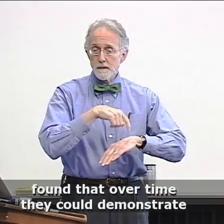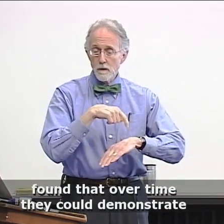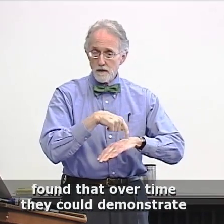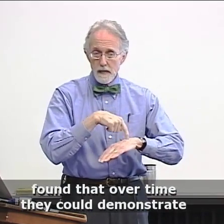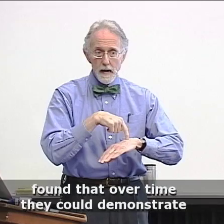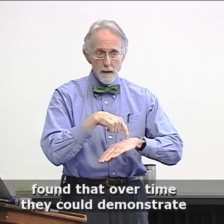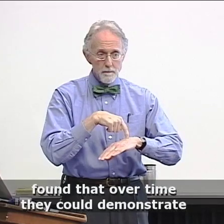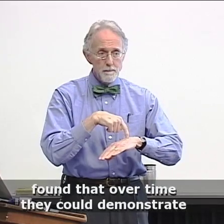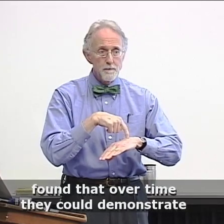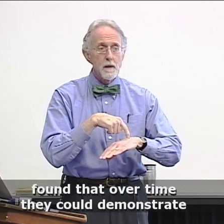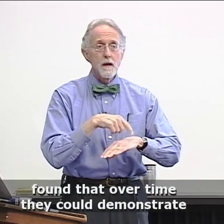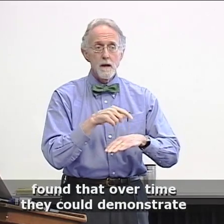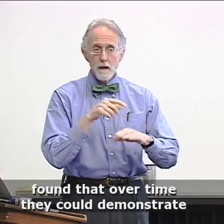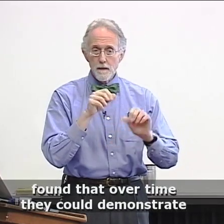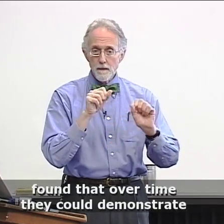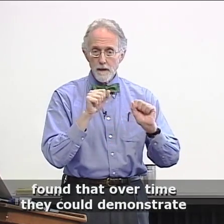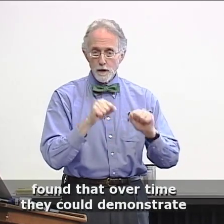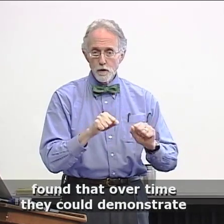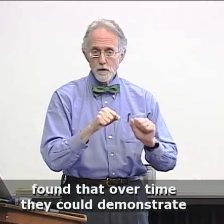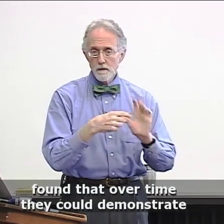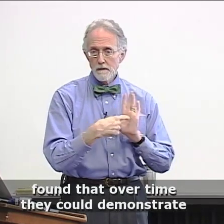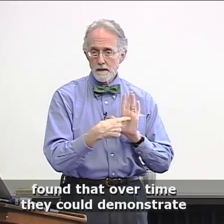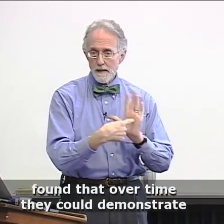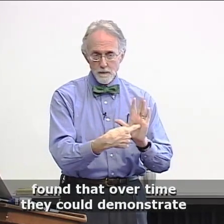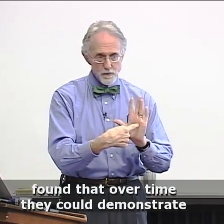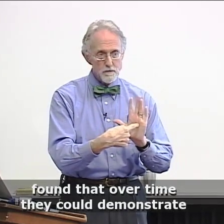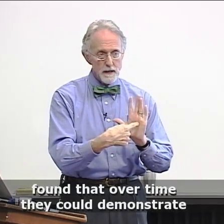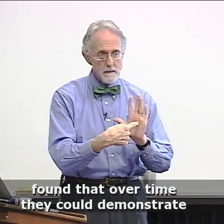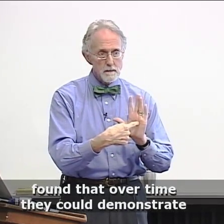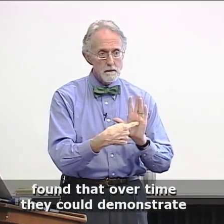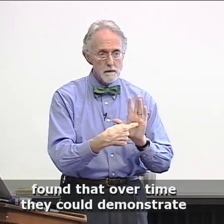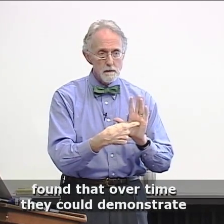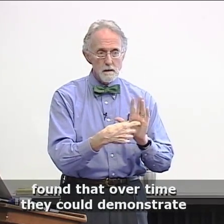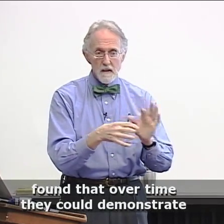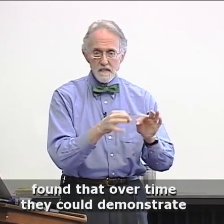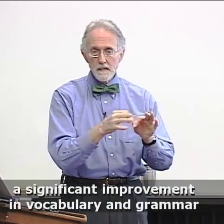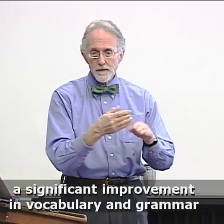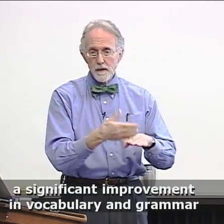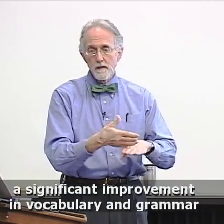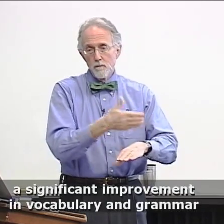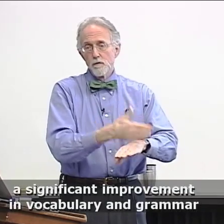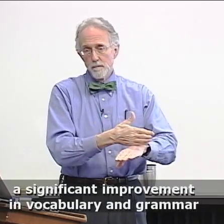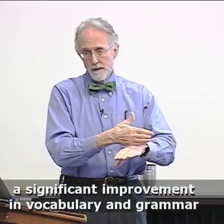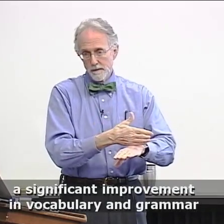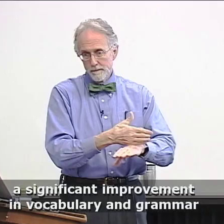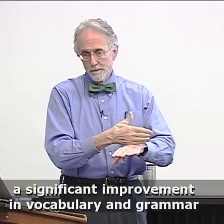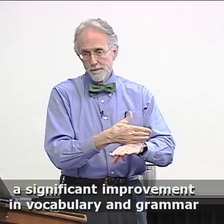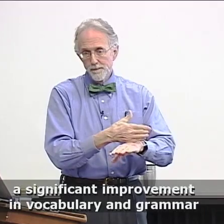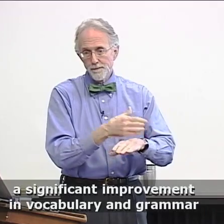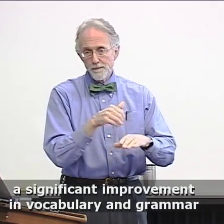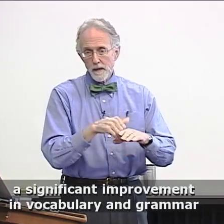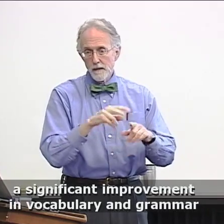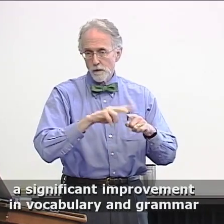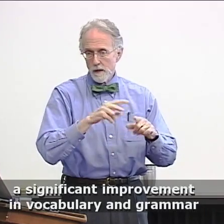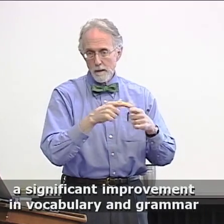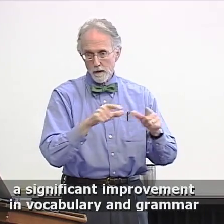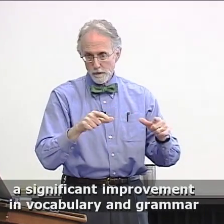over time, they could demonstrate a significant improvement in vocabulary and